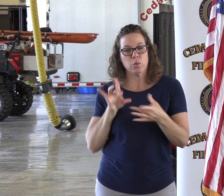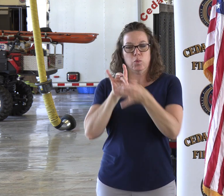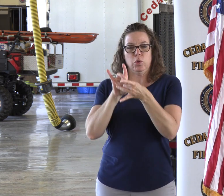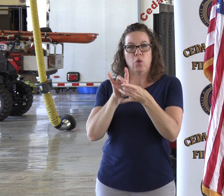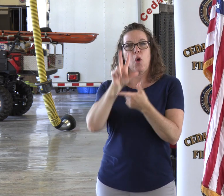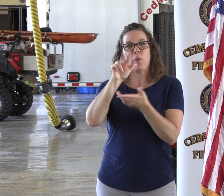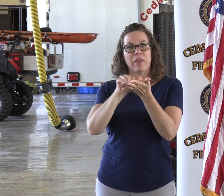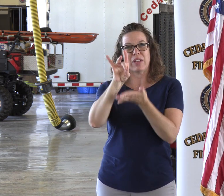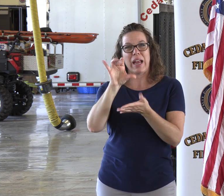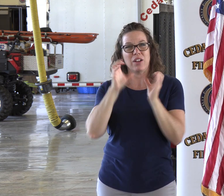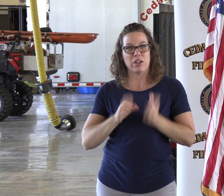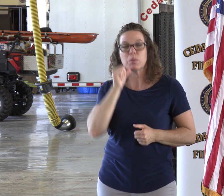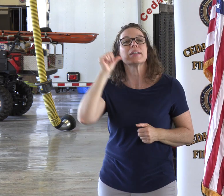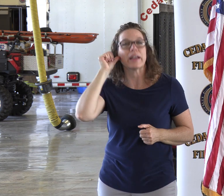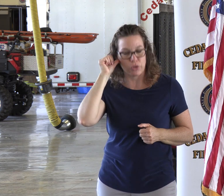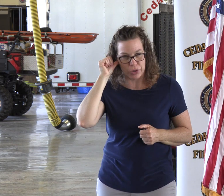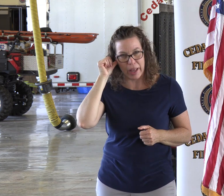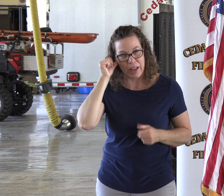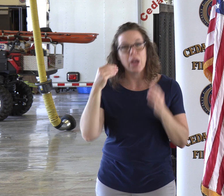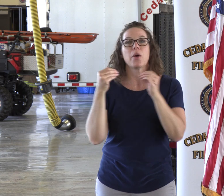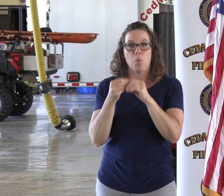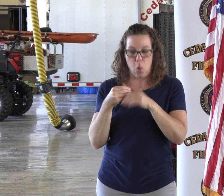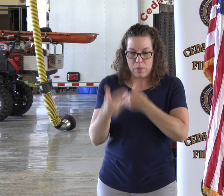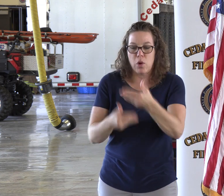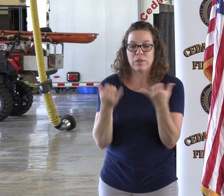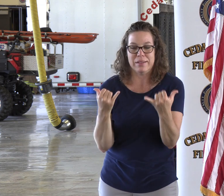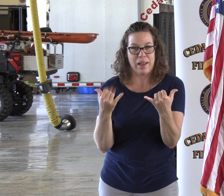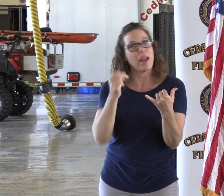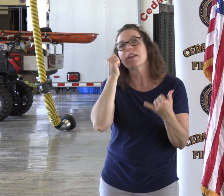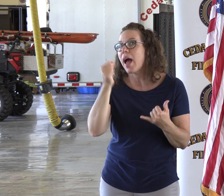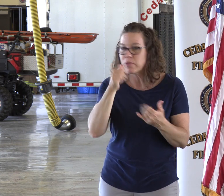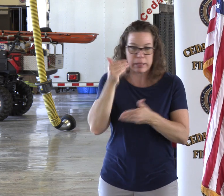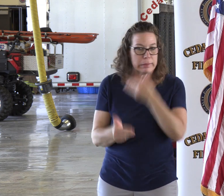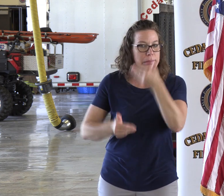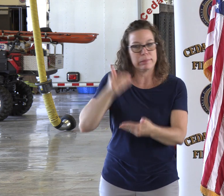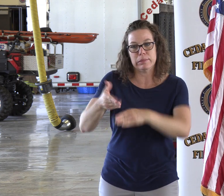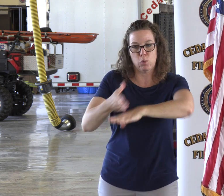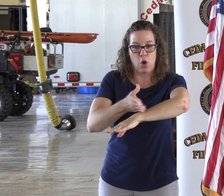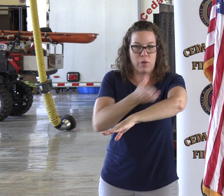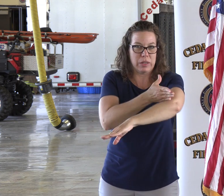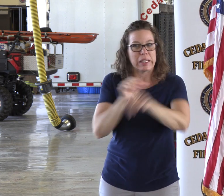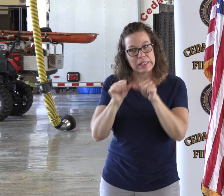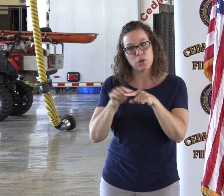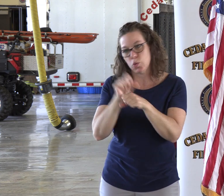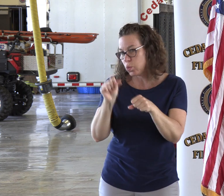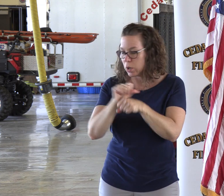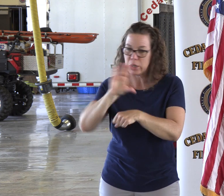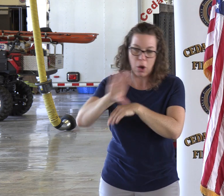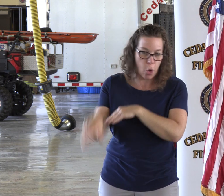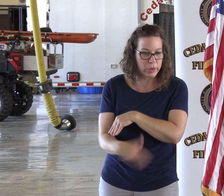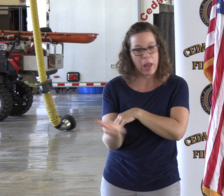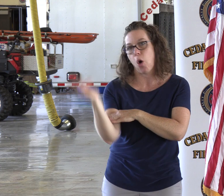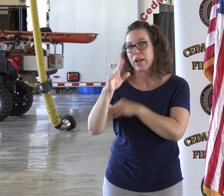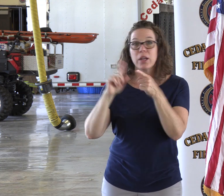customers yesterday. We have made further progress today and every day since Monday, and we continue to work day and night